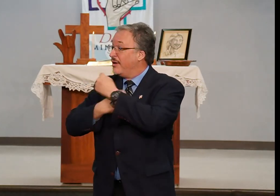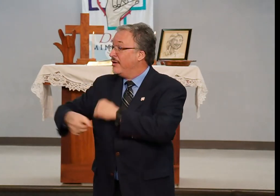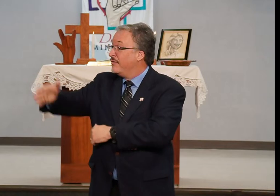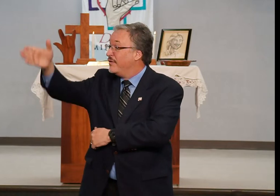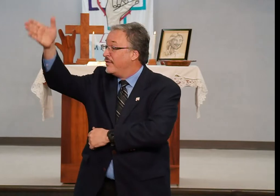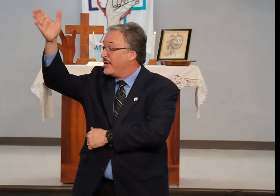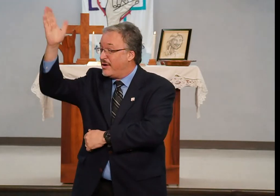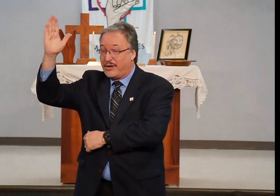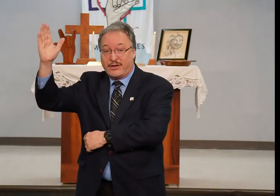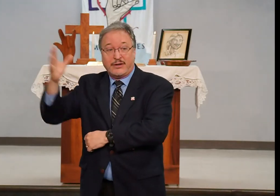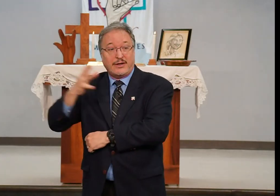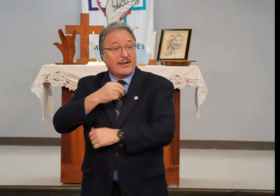Christ